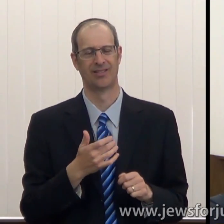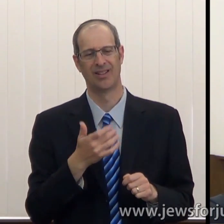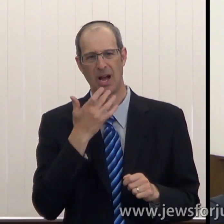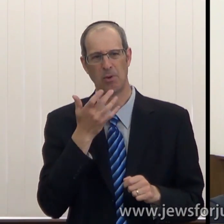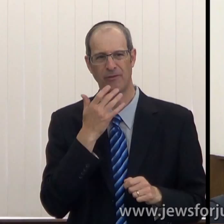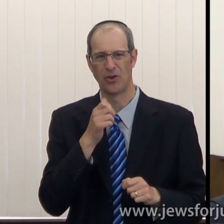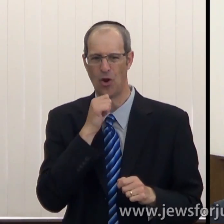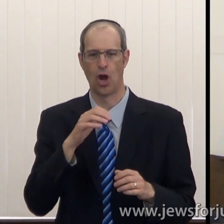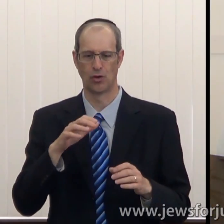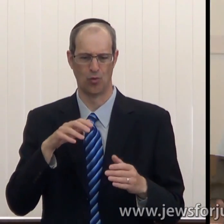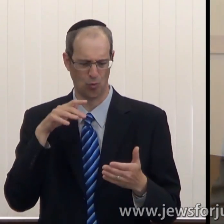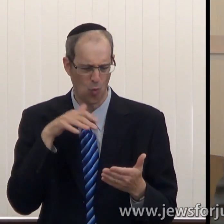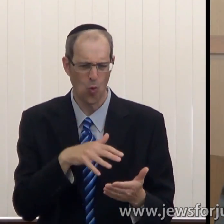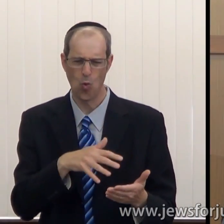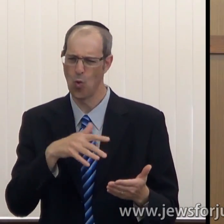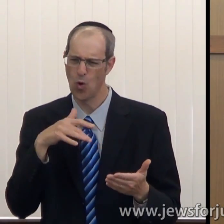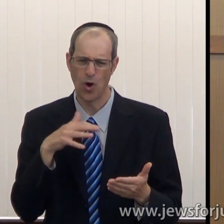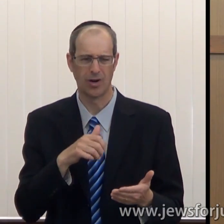so hard.